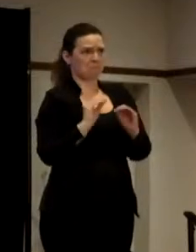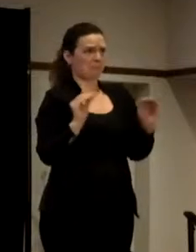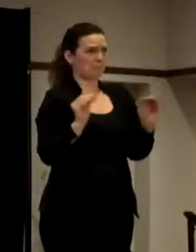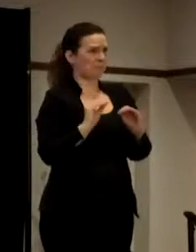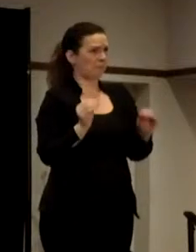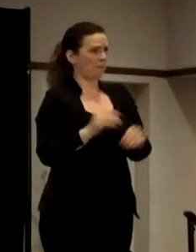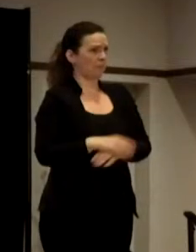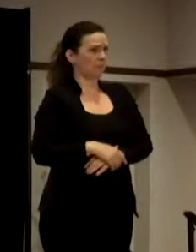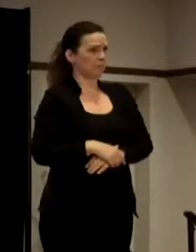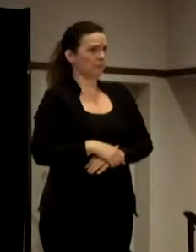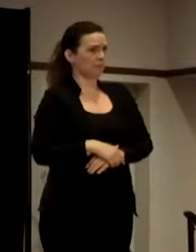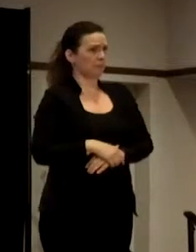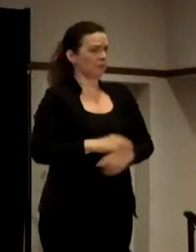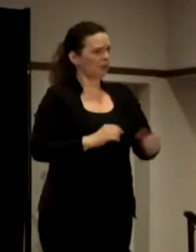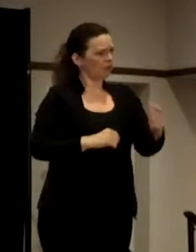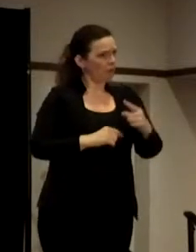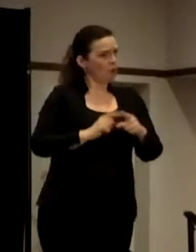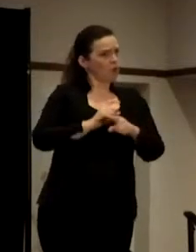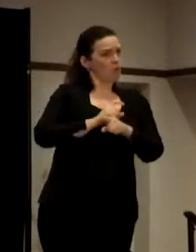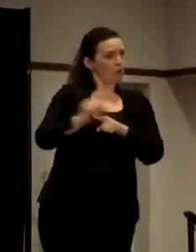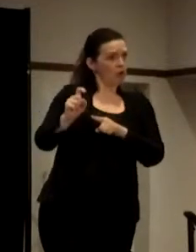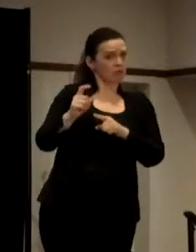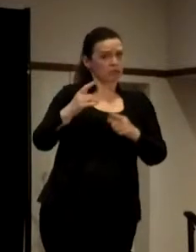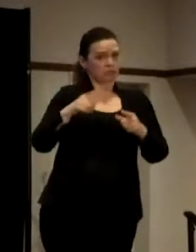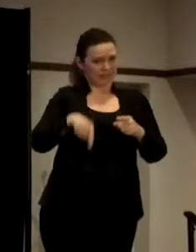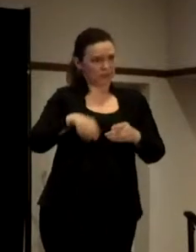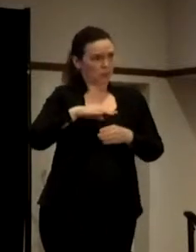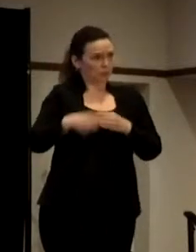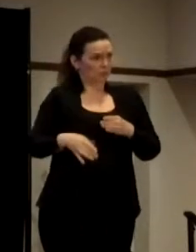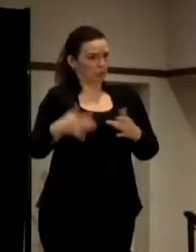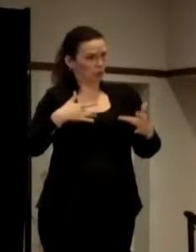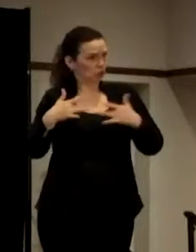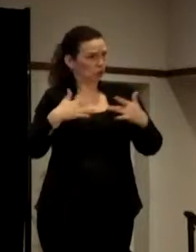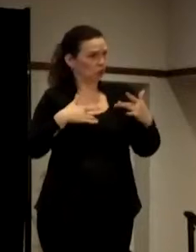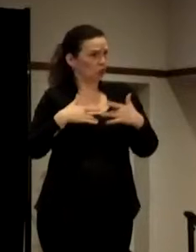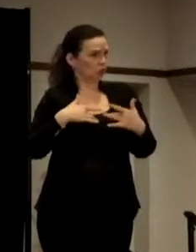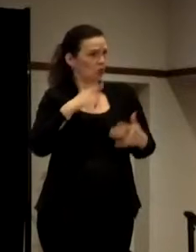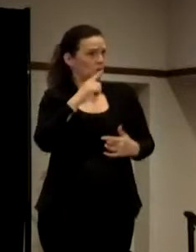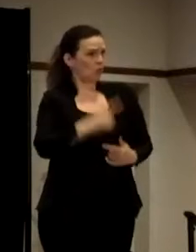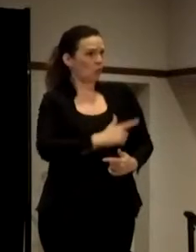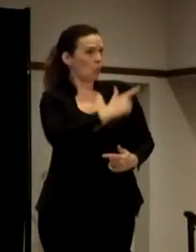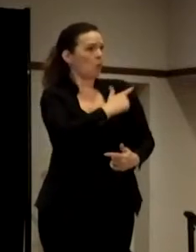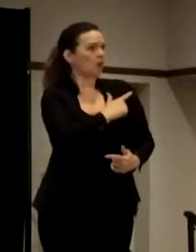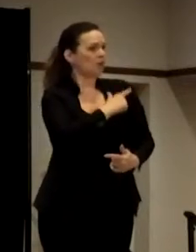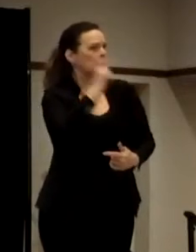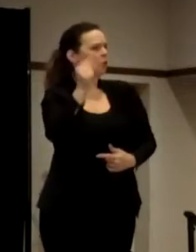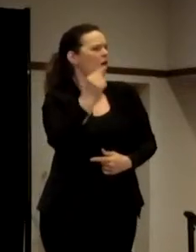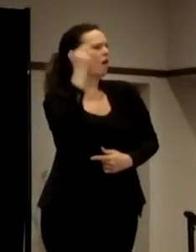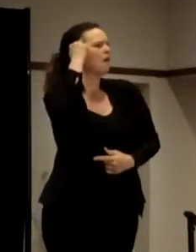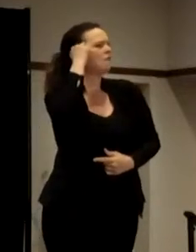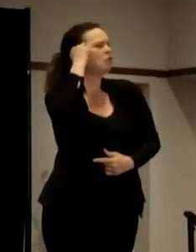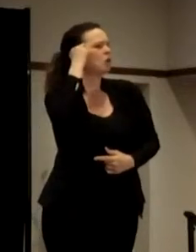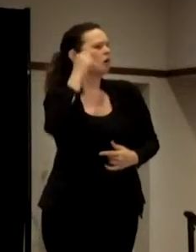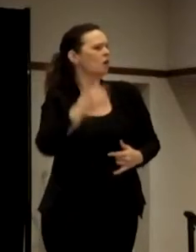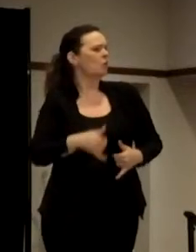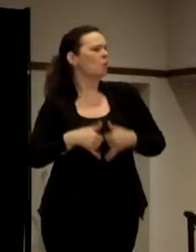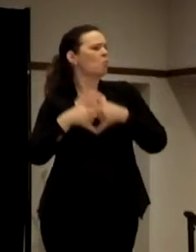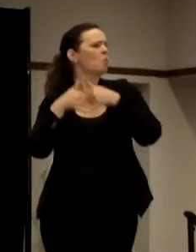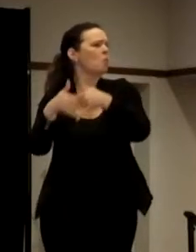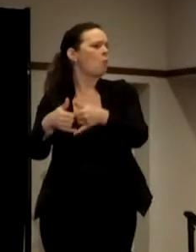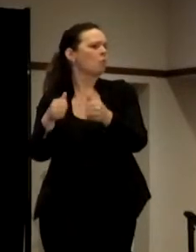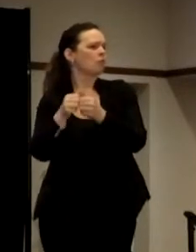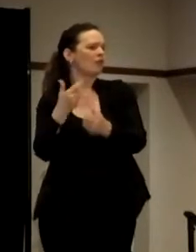that loyalty to the governor might be rewarded with vaccine supply? So I've never had that conversation with